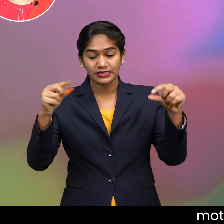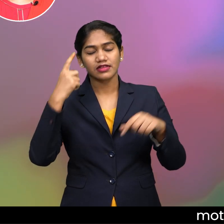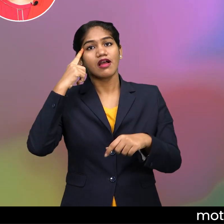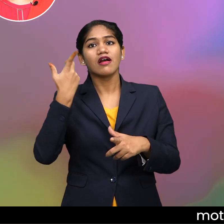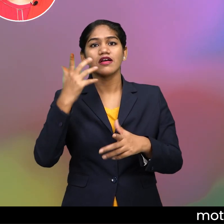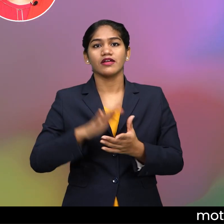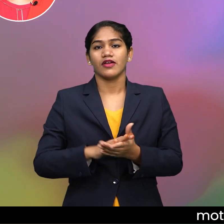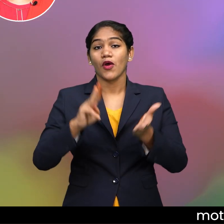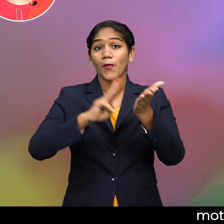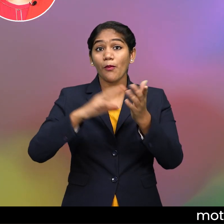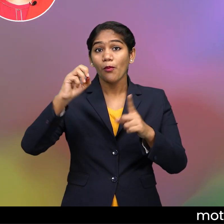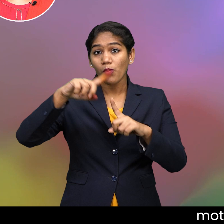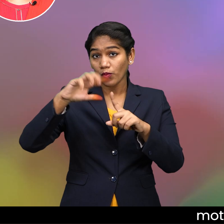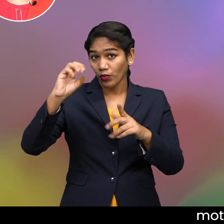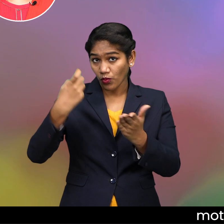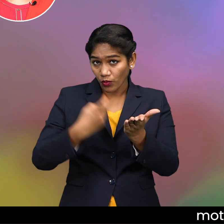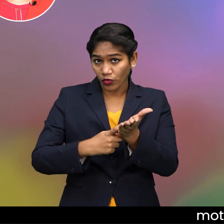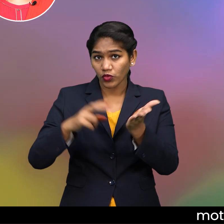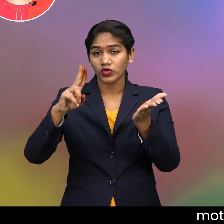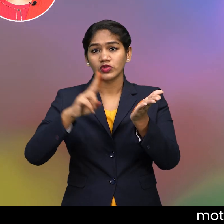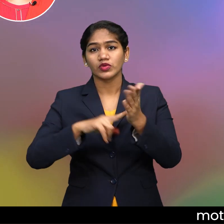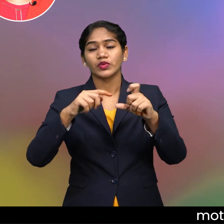motor neurons,